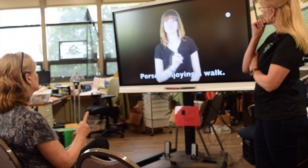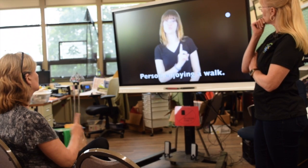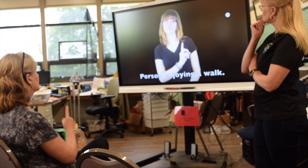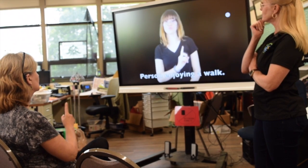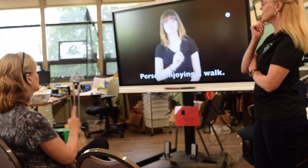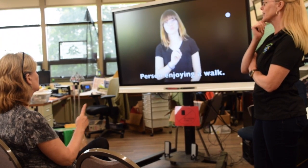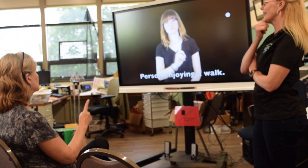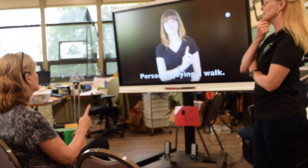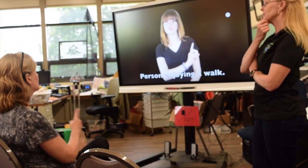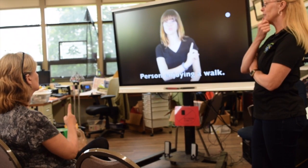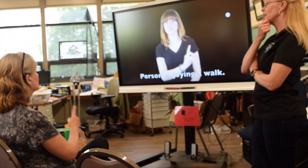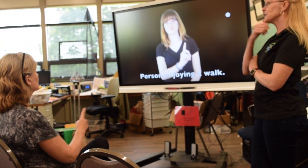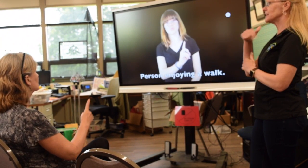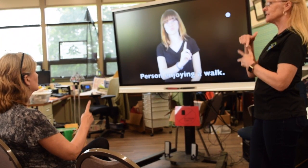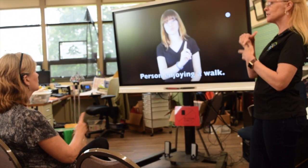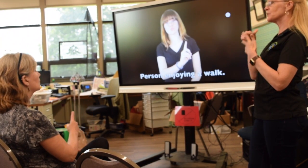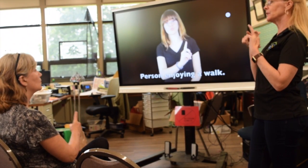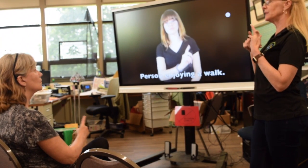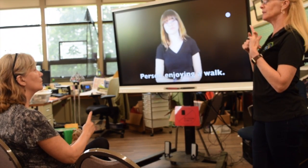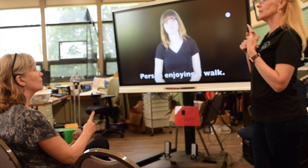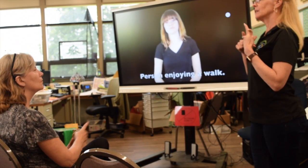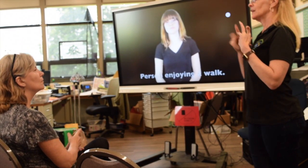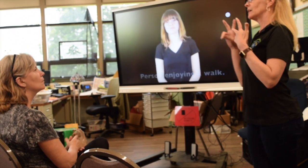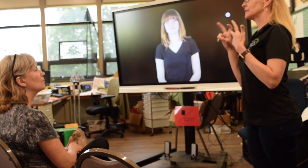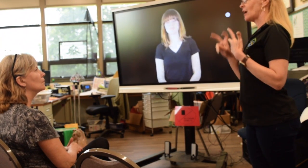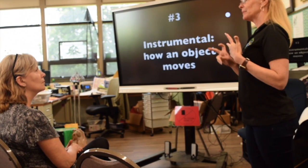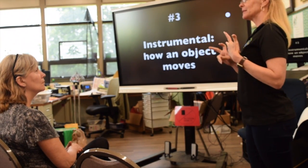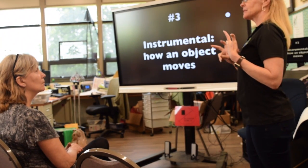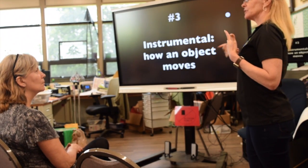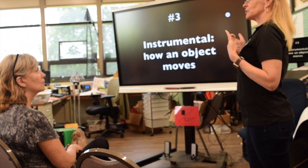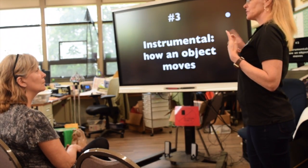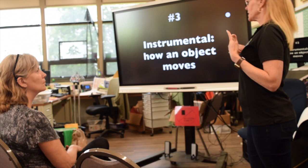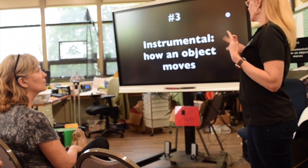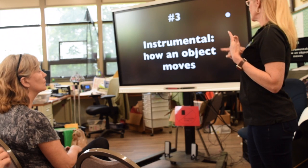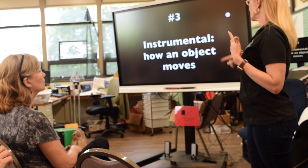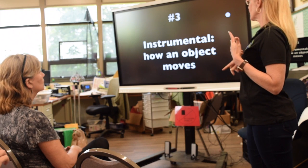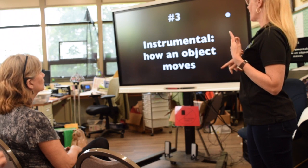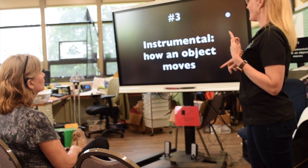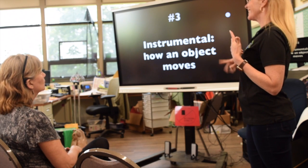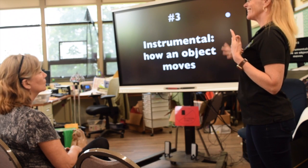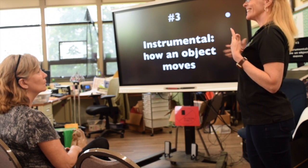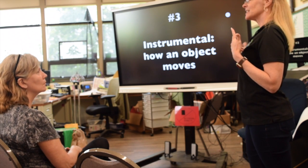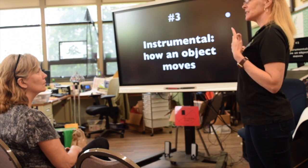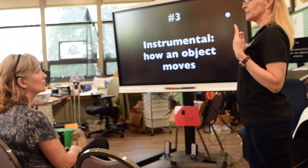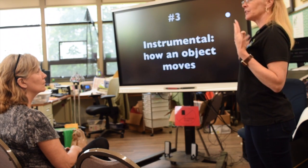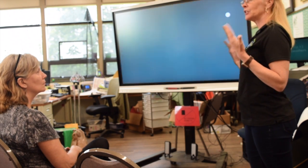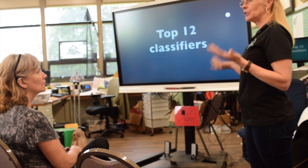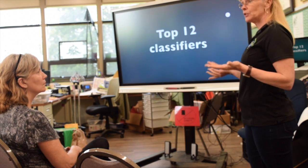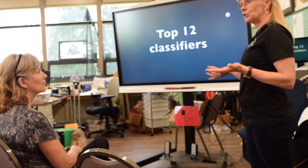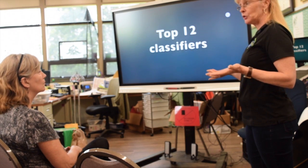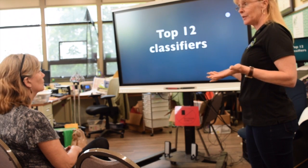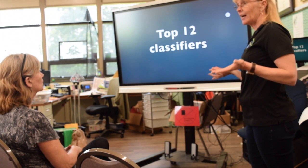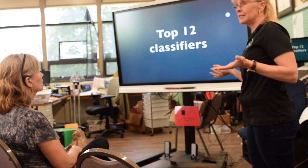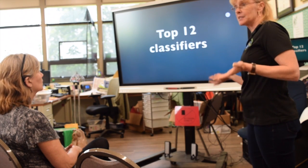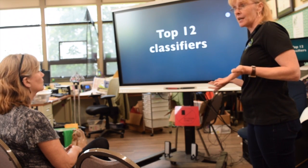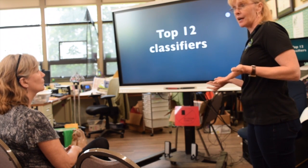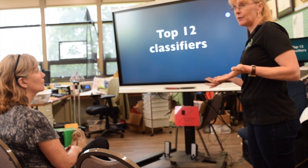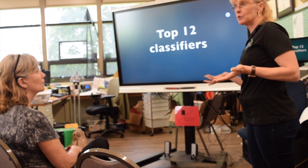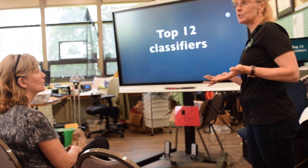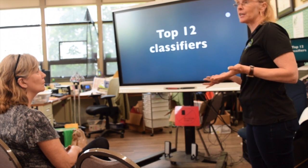When using classifiers, these 3 topics that you see in here are not necessary to do that in summary. We're just kind